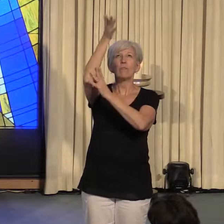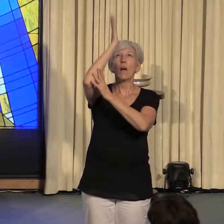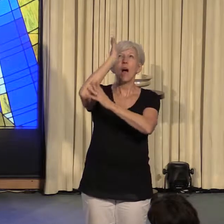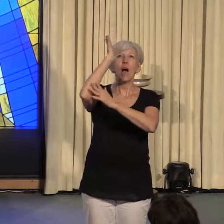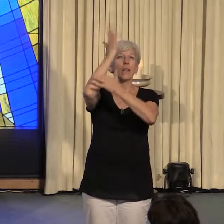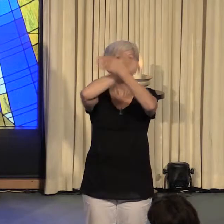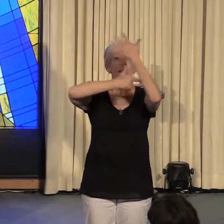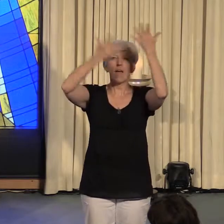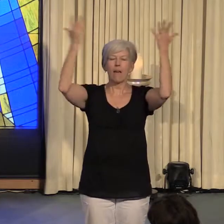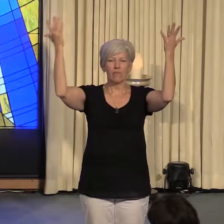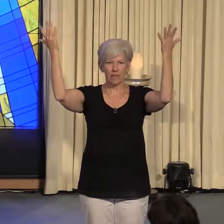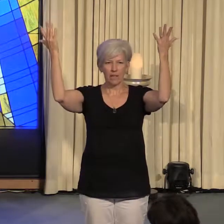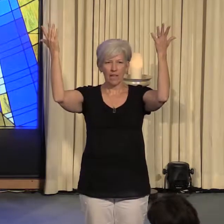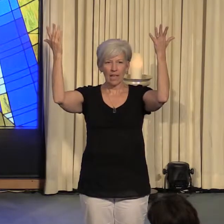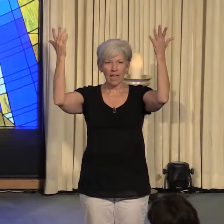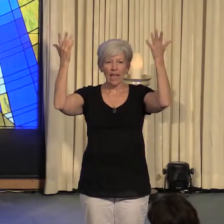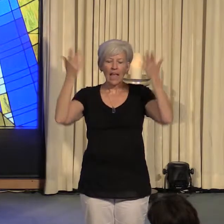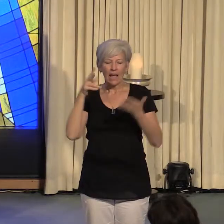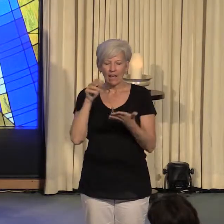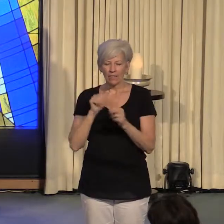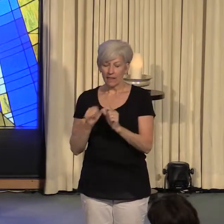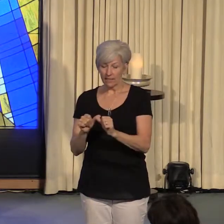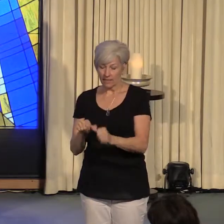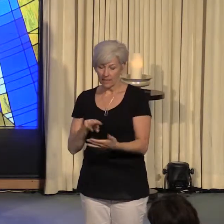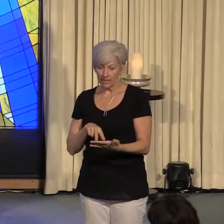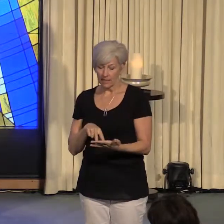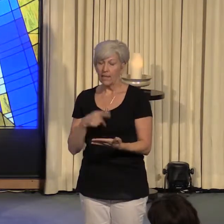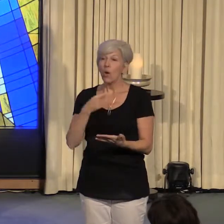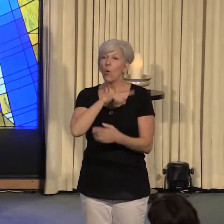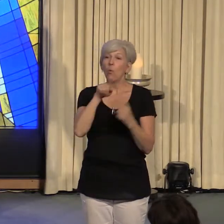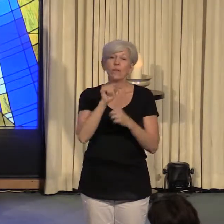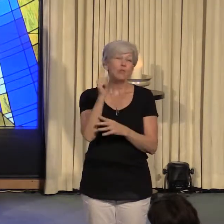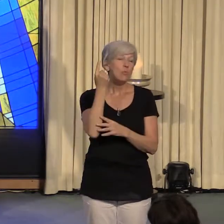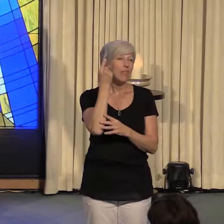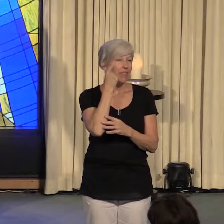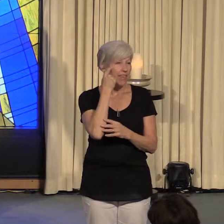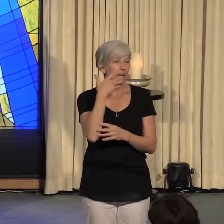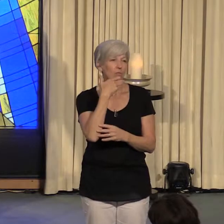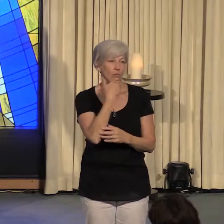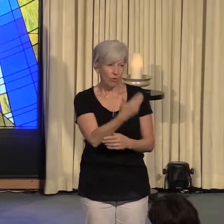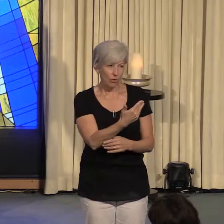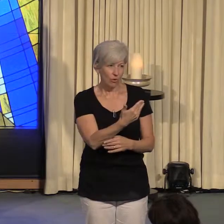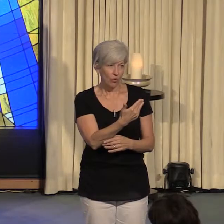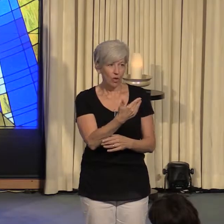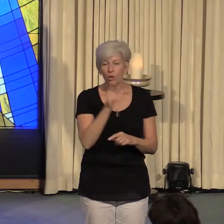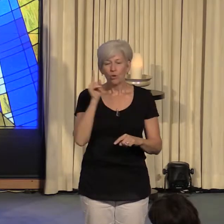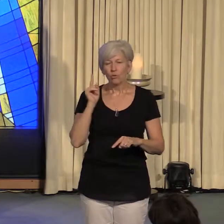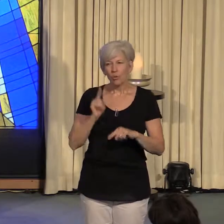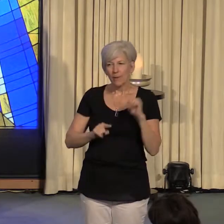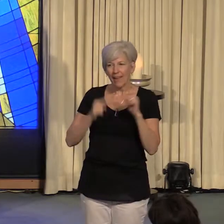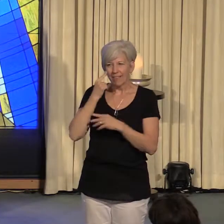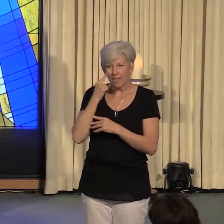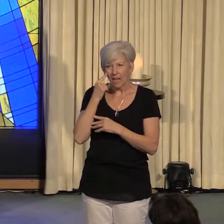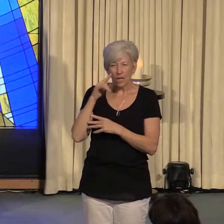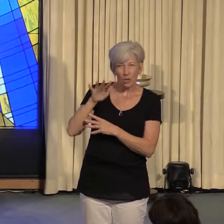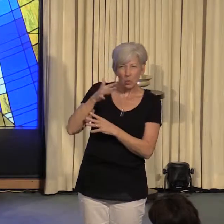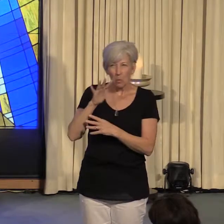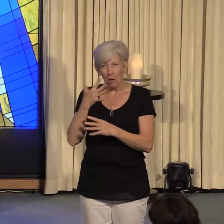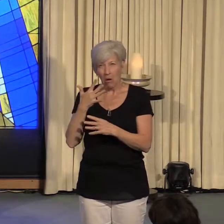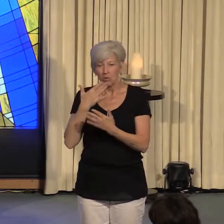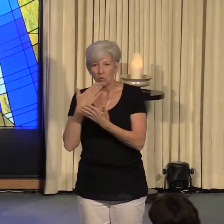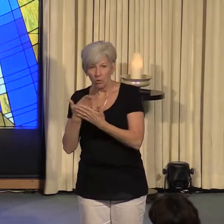then he goes on down and says, when you think good, you must not think so-called good. If you have a